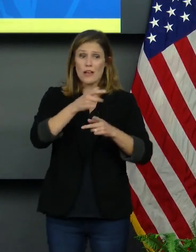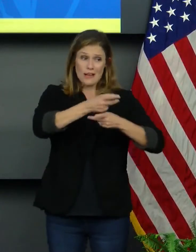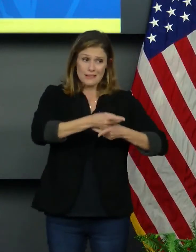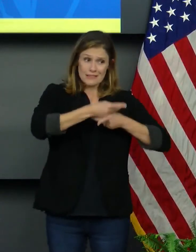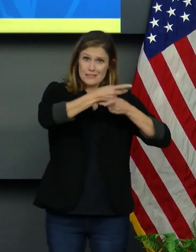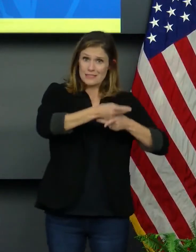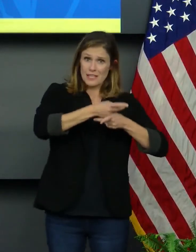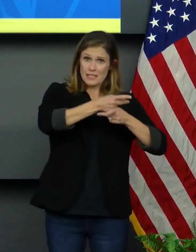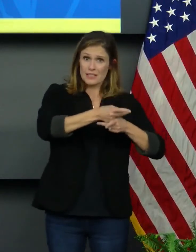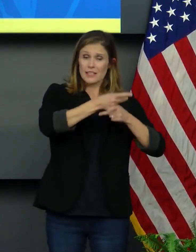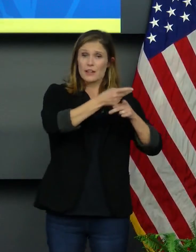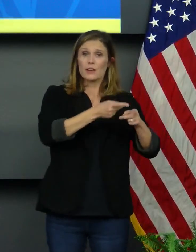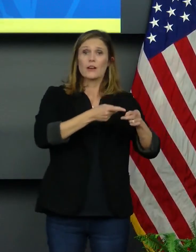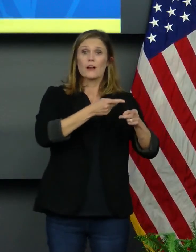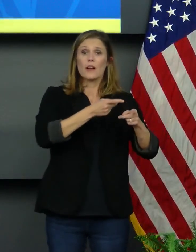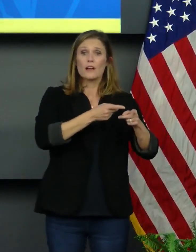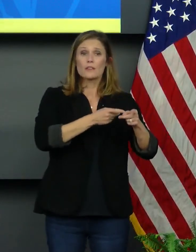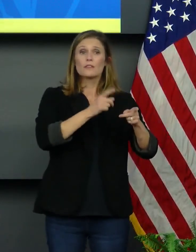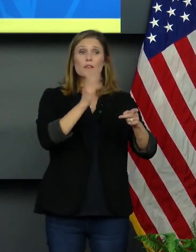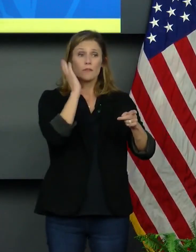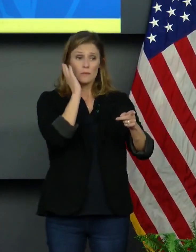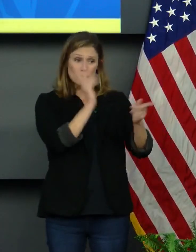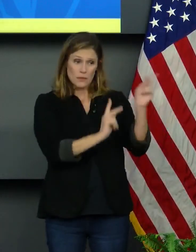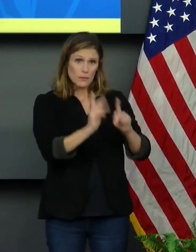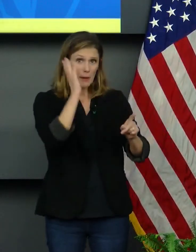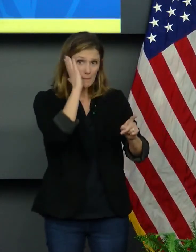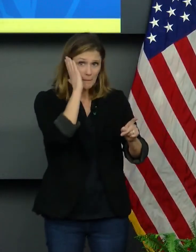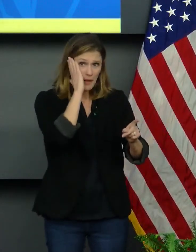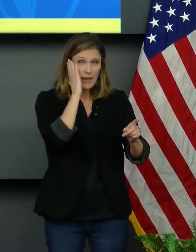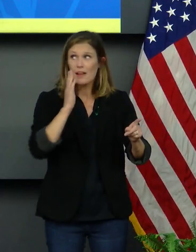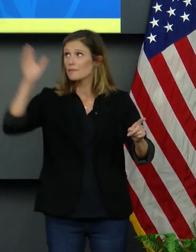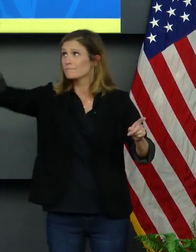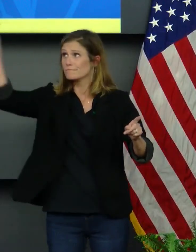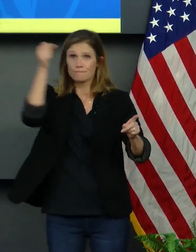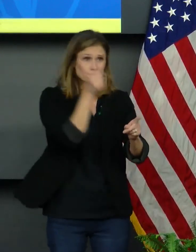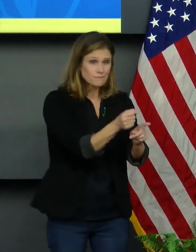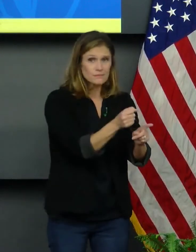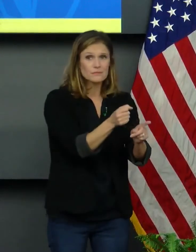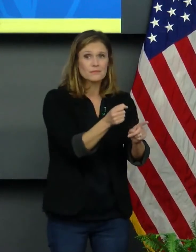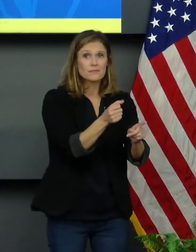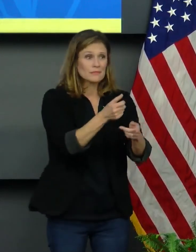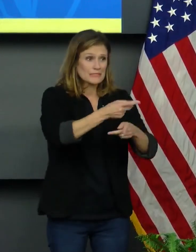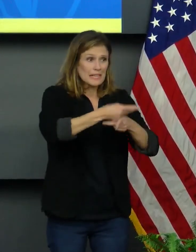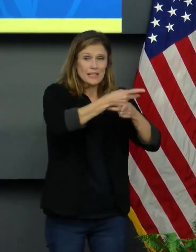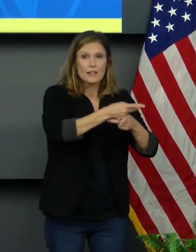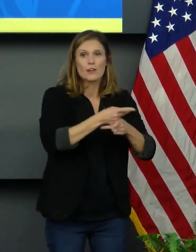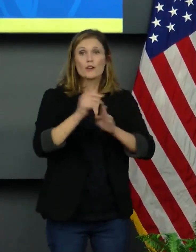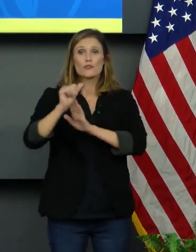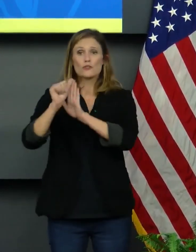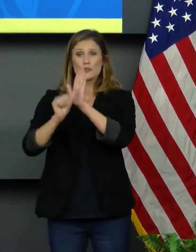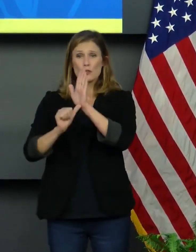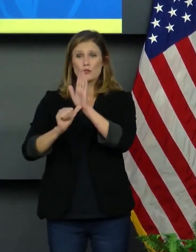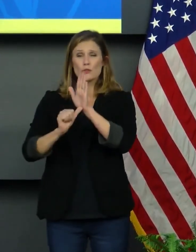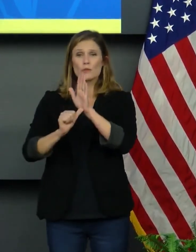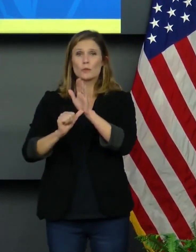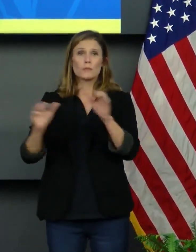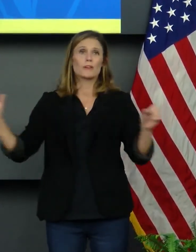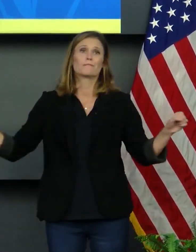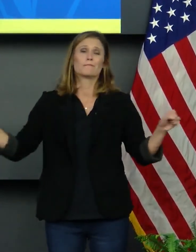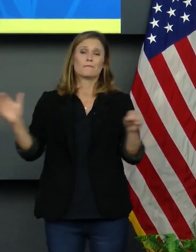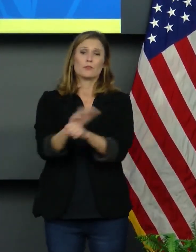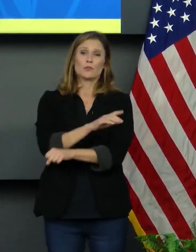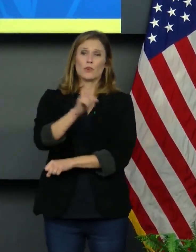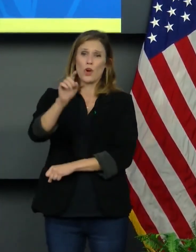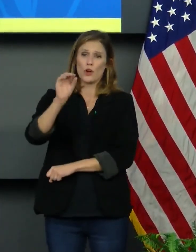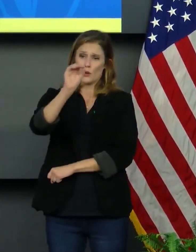care of people at the bedside to the bedside, and we have a little bit more we could do on that. Our surgeries would be 100% shut